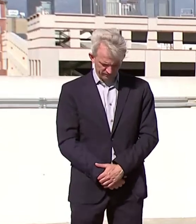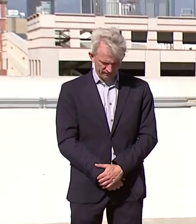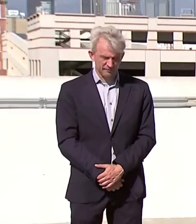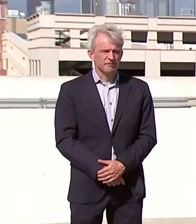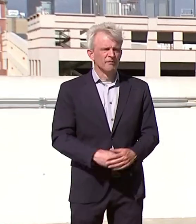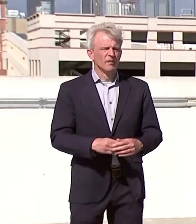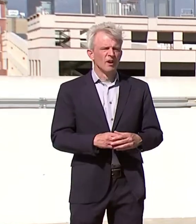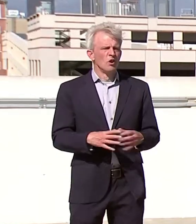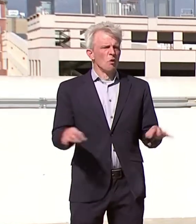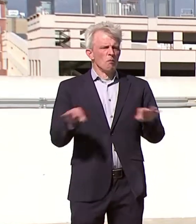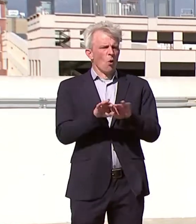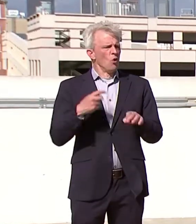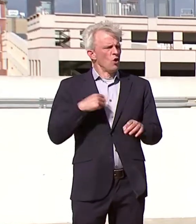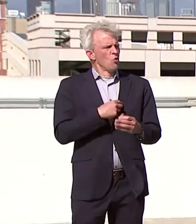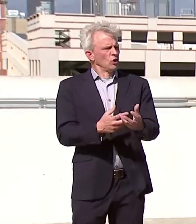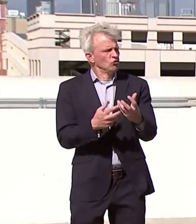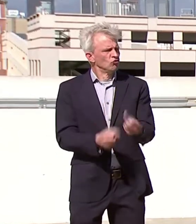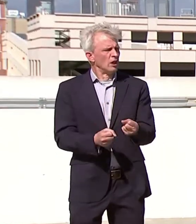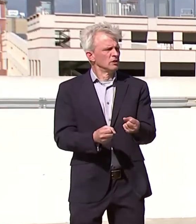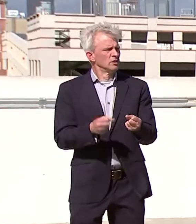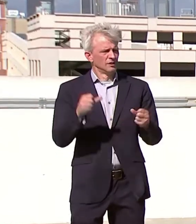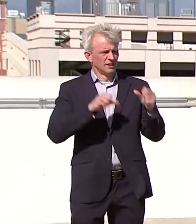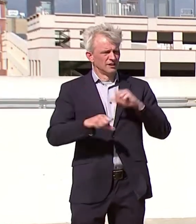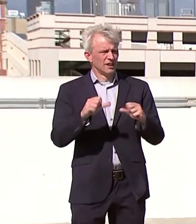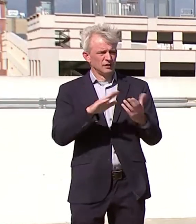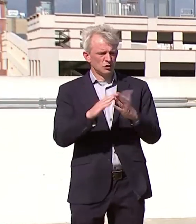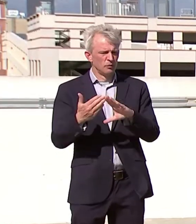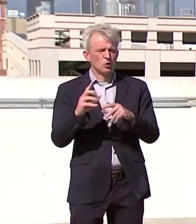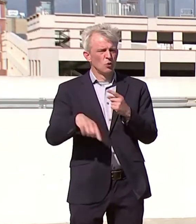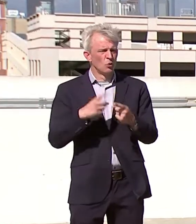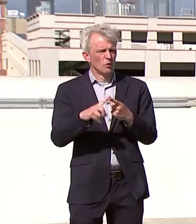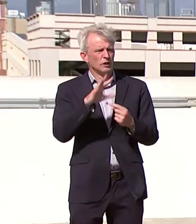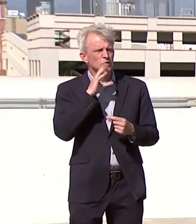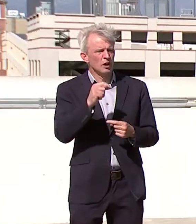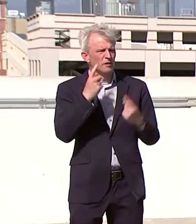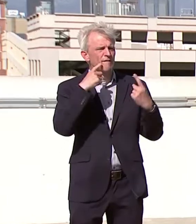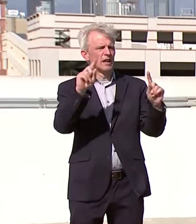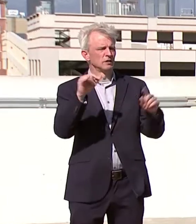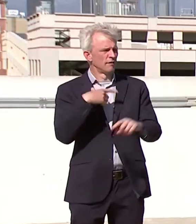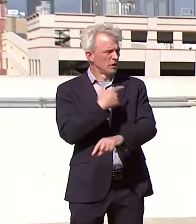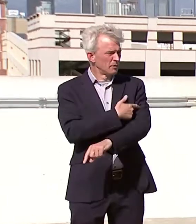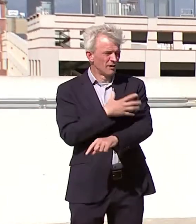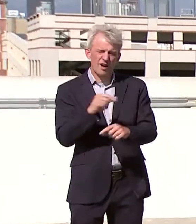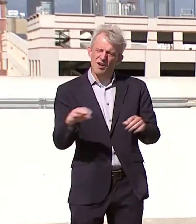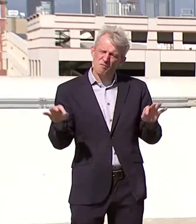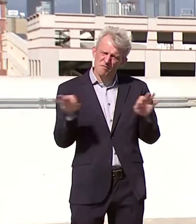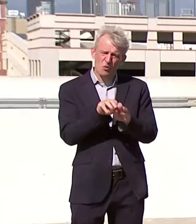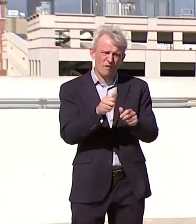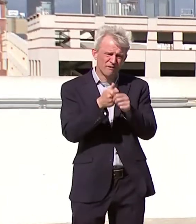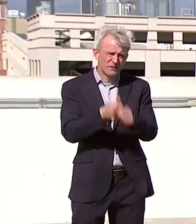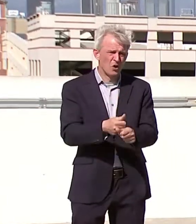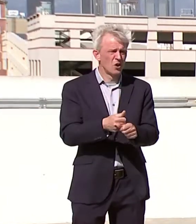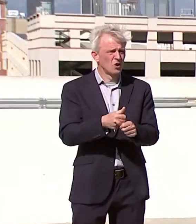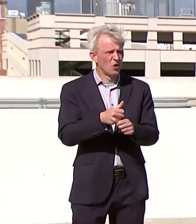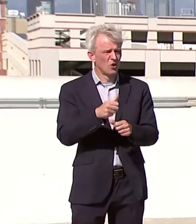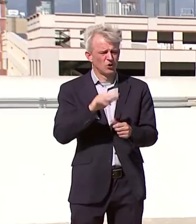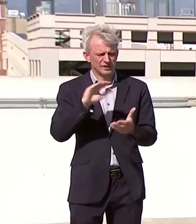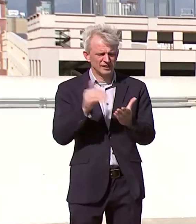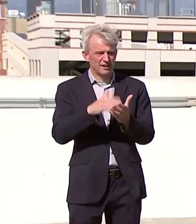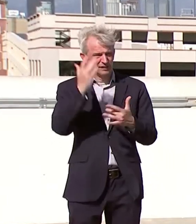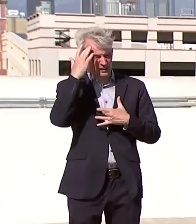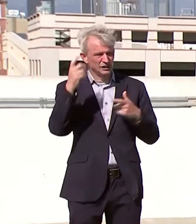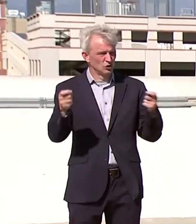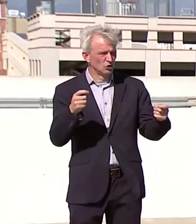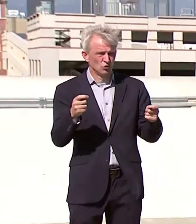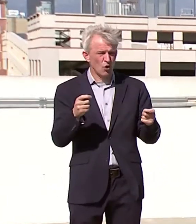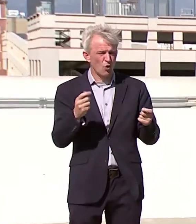in the science community in regard to the effectiveness of the vaccines and continue to follow the recommendations of the CDC. And as the supervisor said, it's